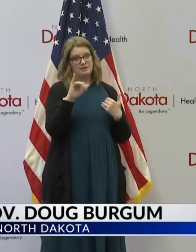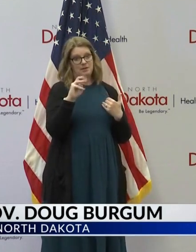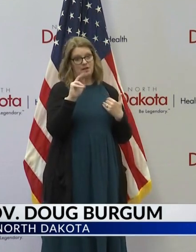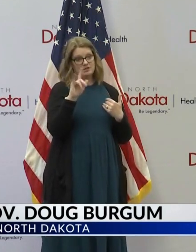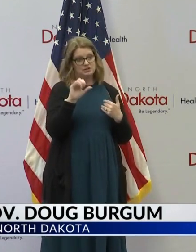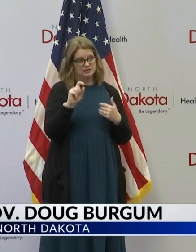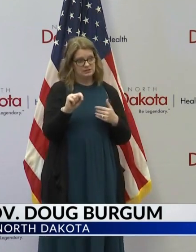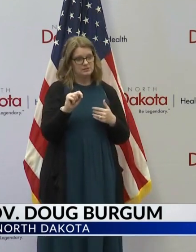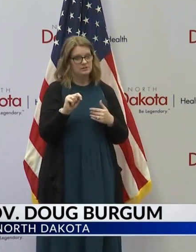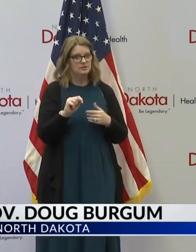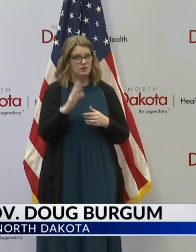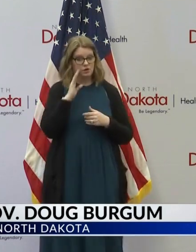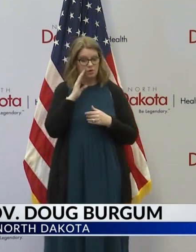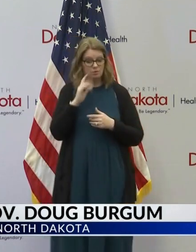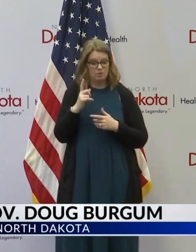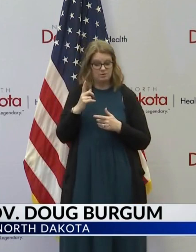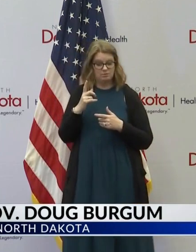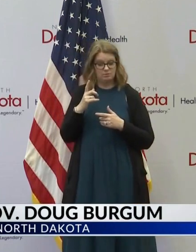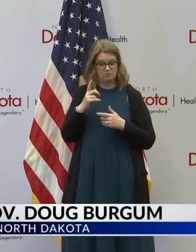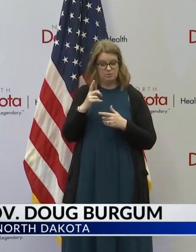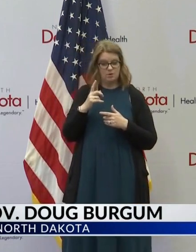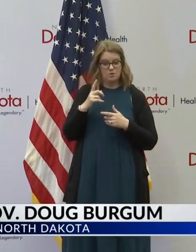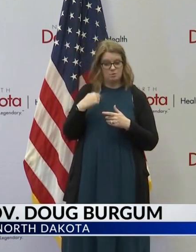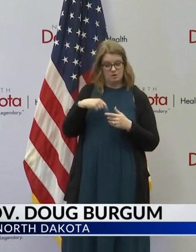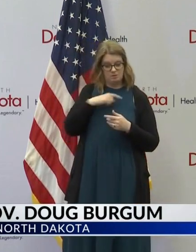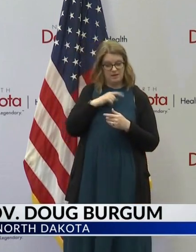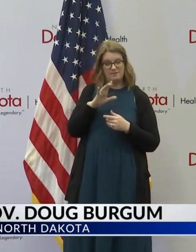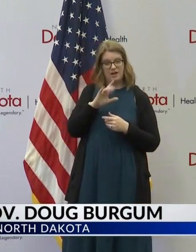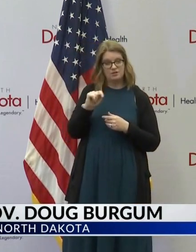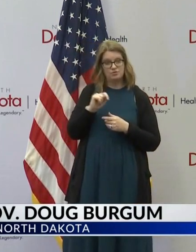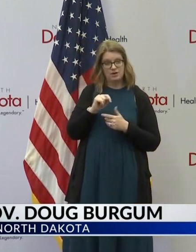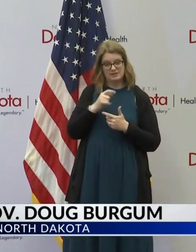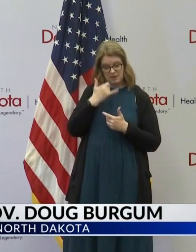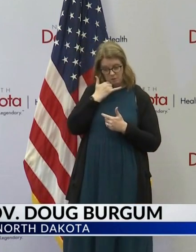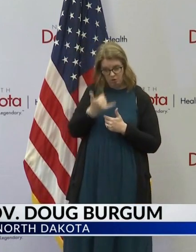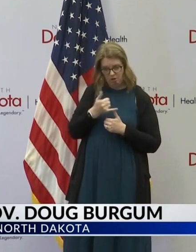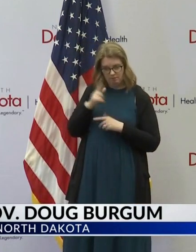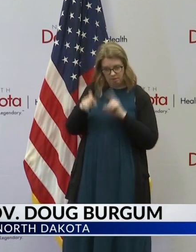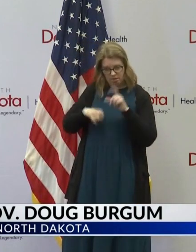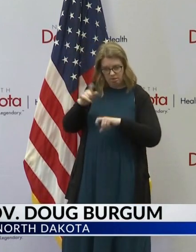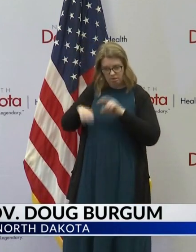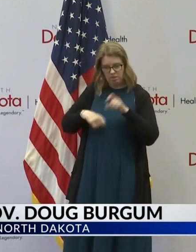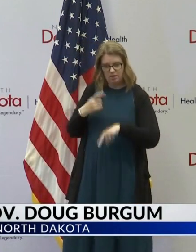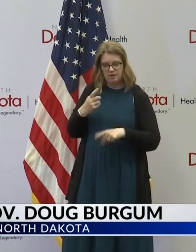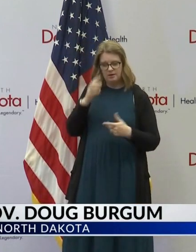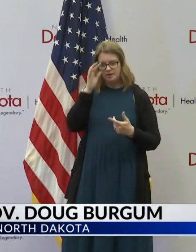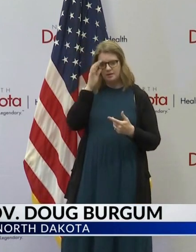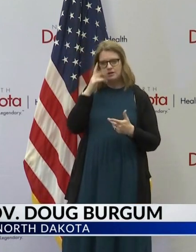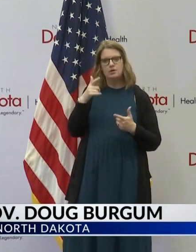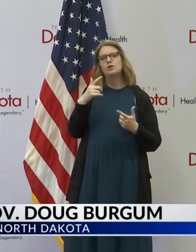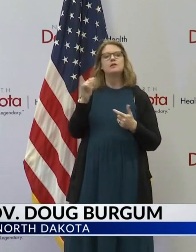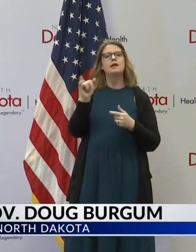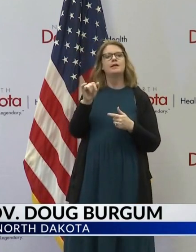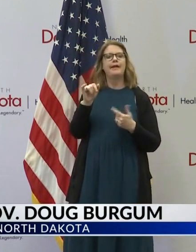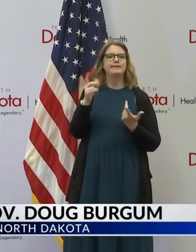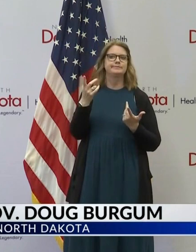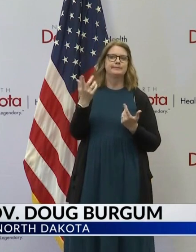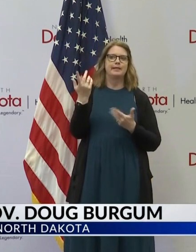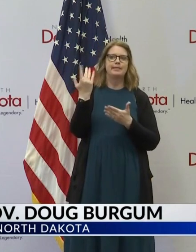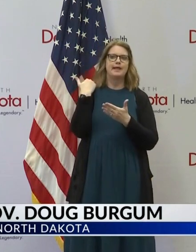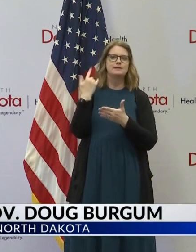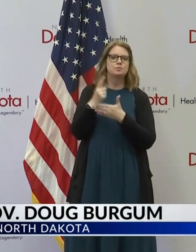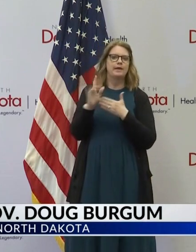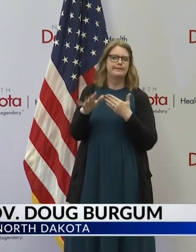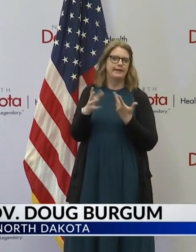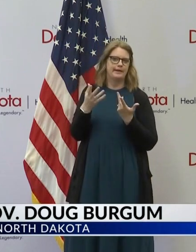contact tracing, they don't say, who are all the people that you passed by in a big box retailer last weekend?